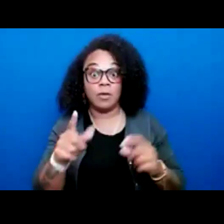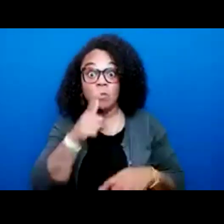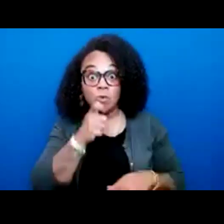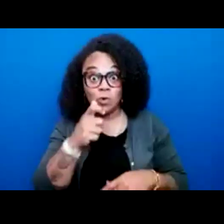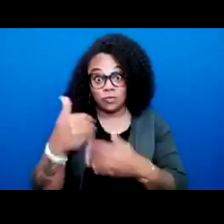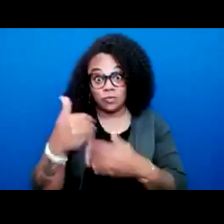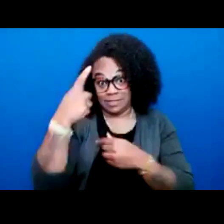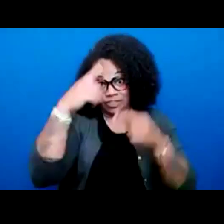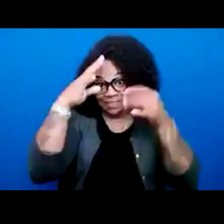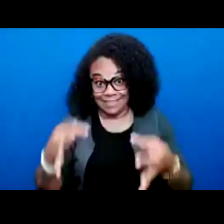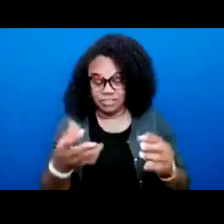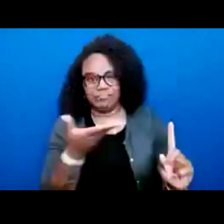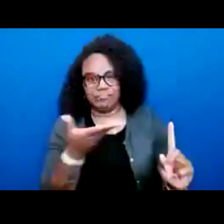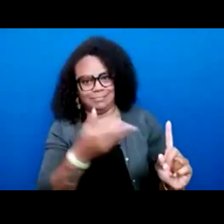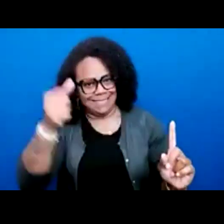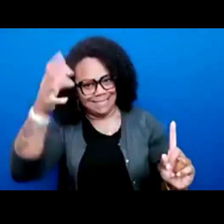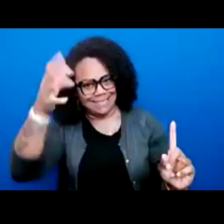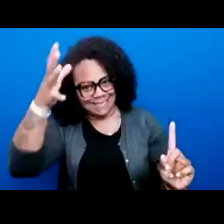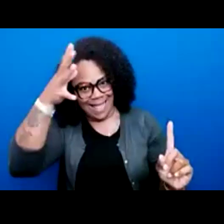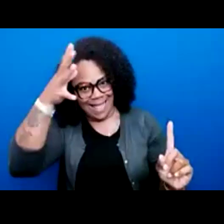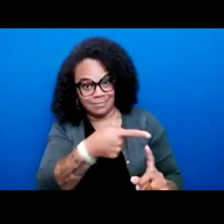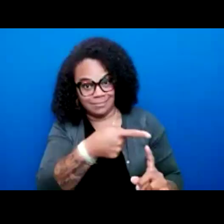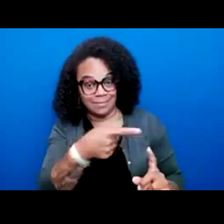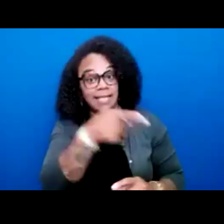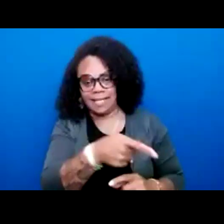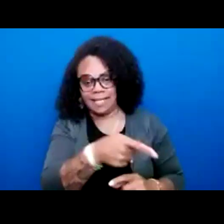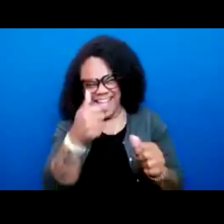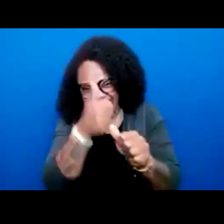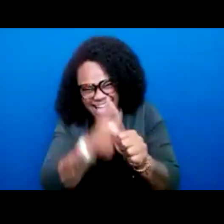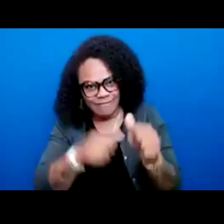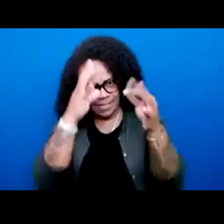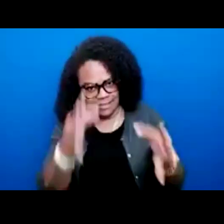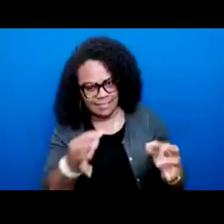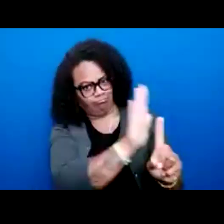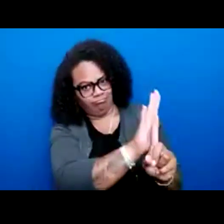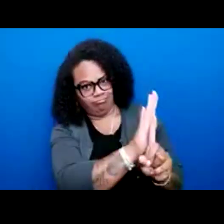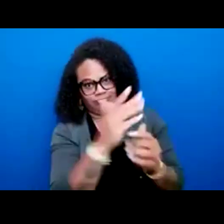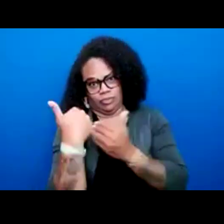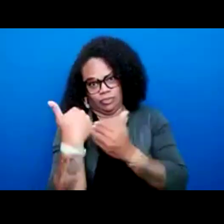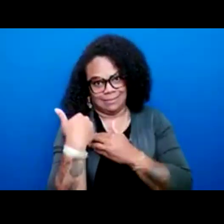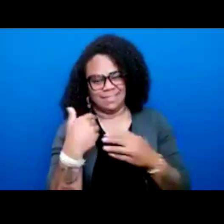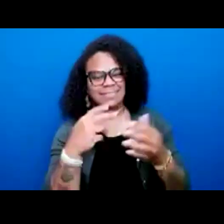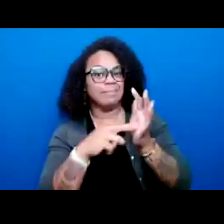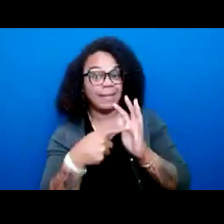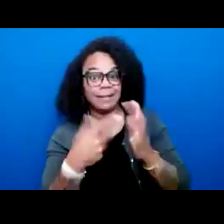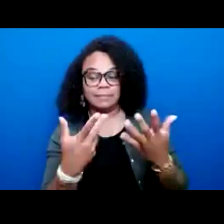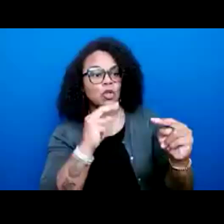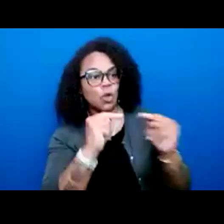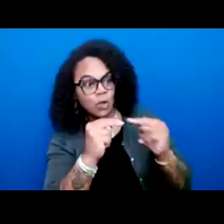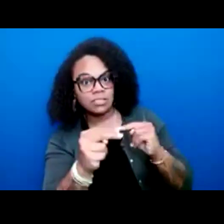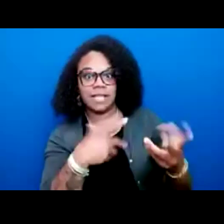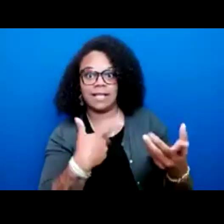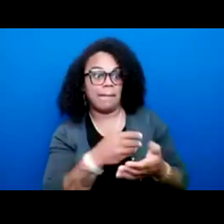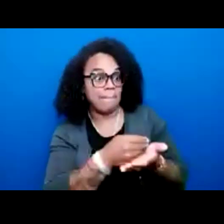entirely with dad. Dad makes all of the decisions for this entity as far as negotiating, buying which